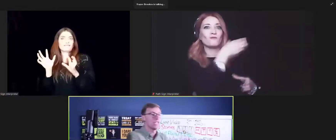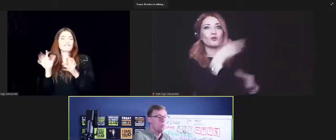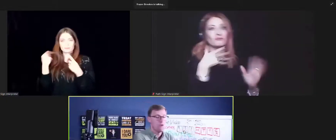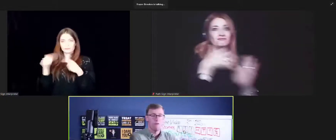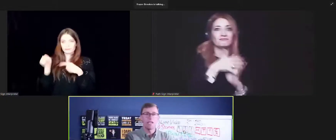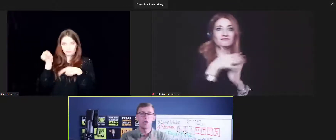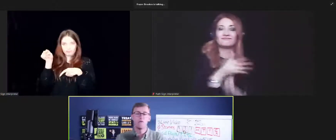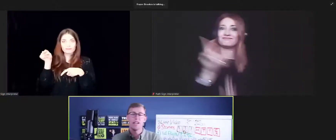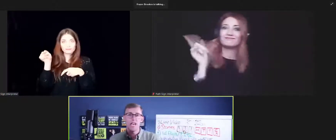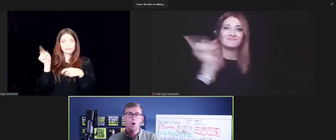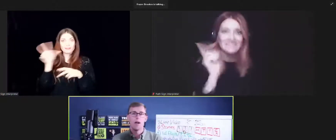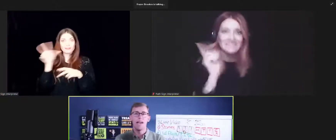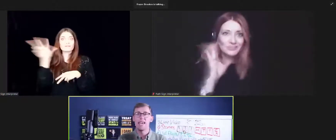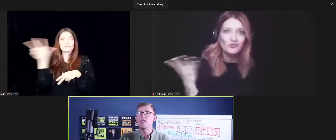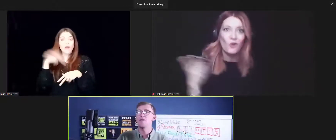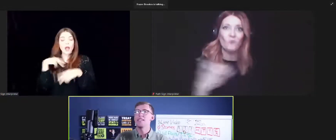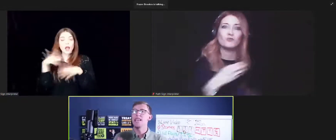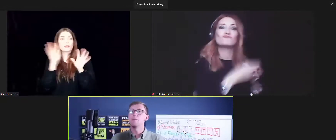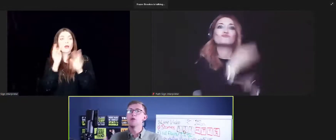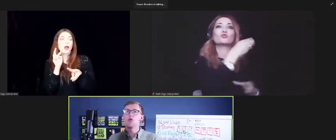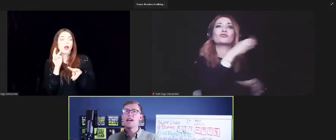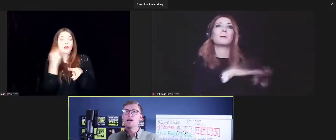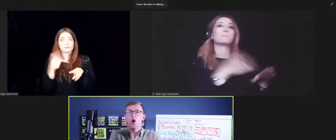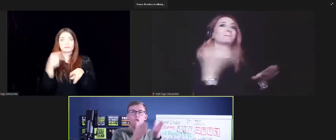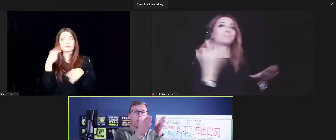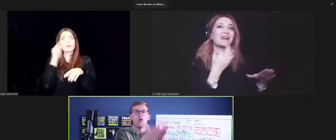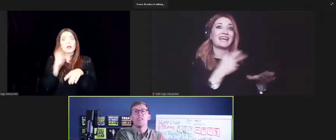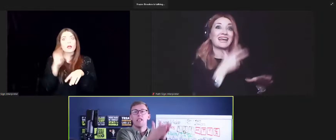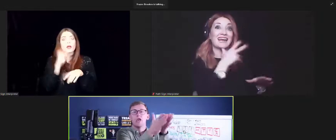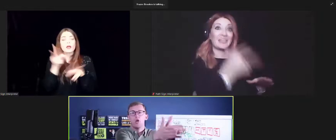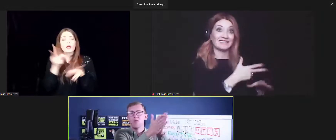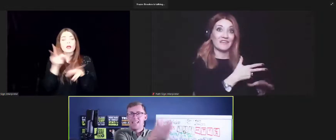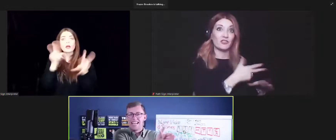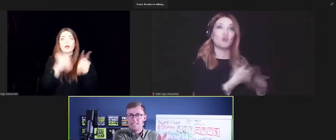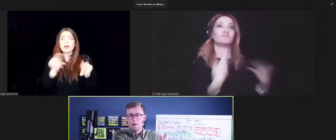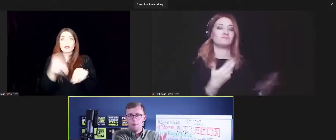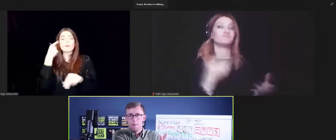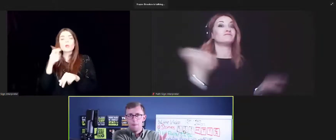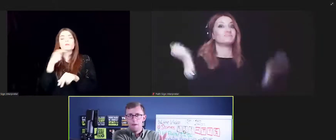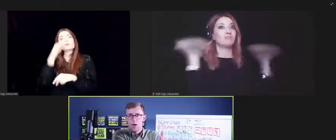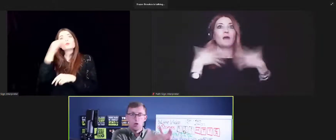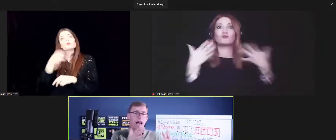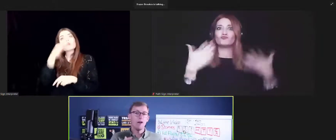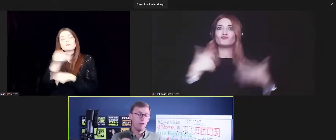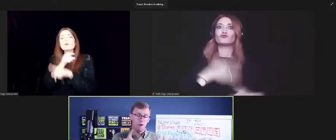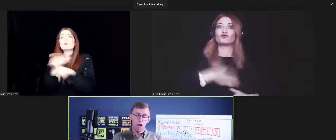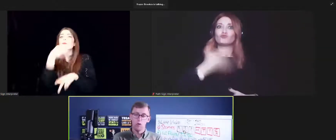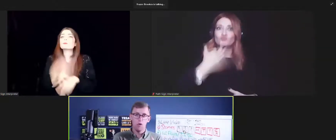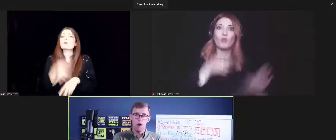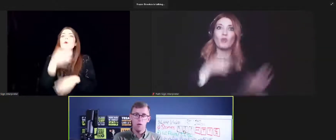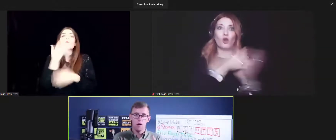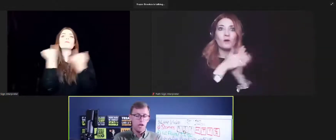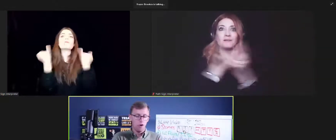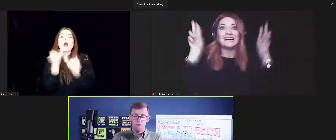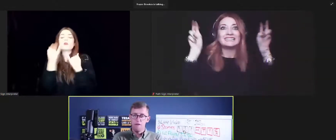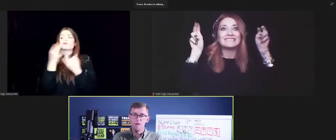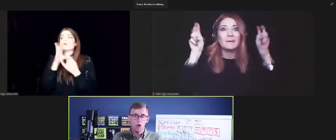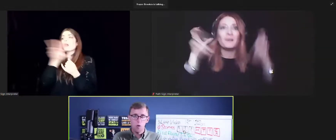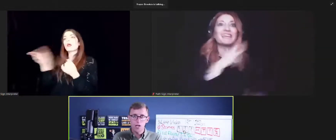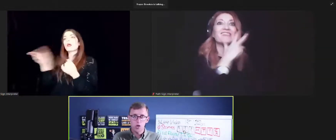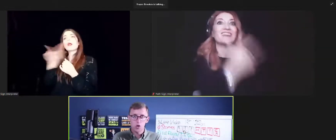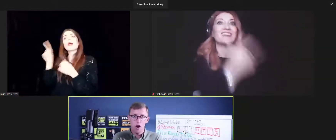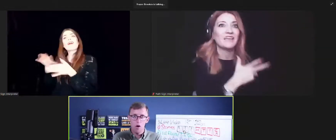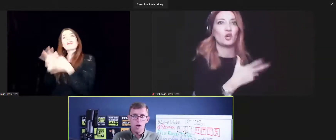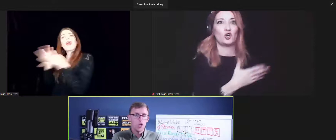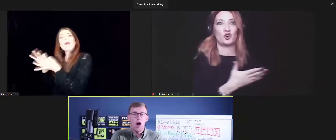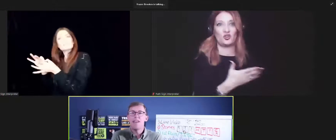need to watch Frazer's video. He's giving tips and tricks on something that you need. So now your followers grow, your friend